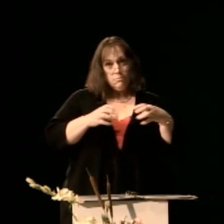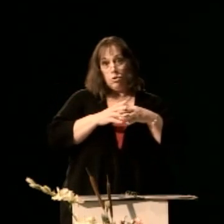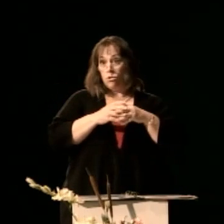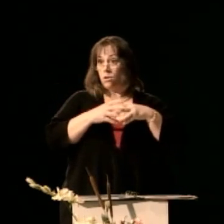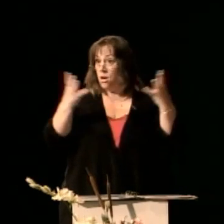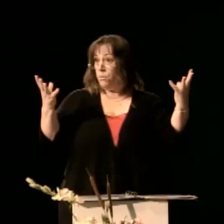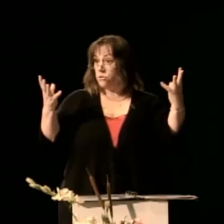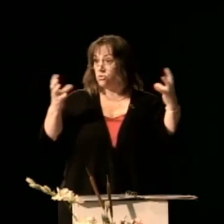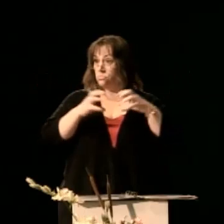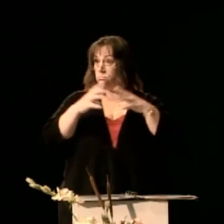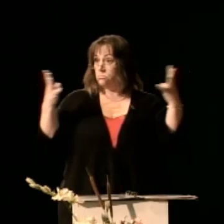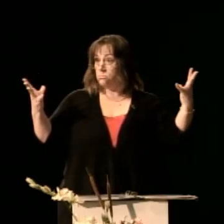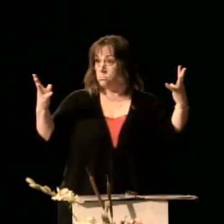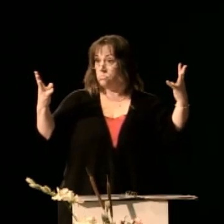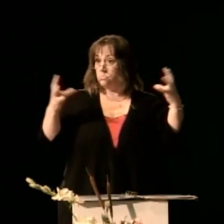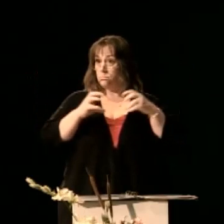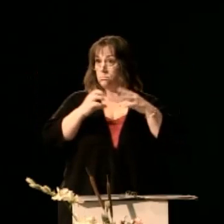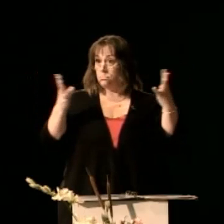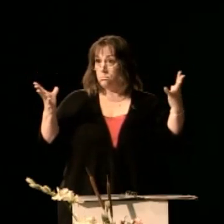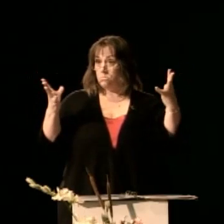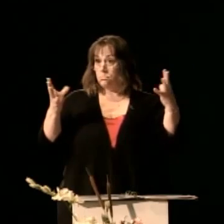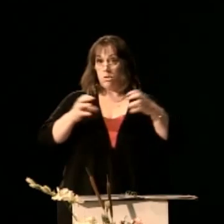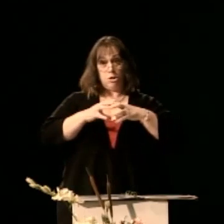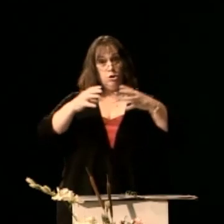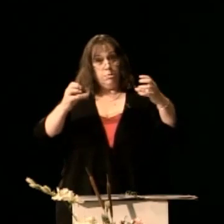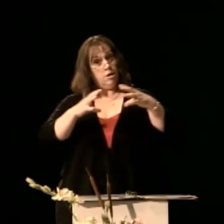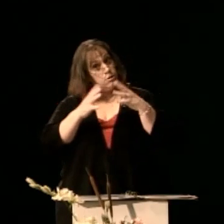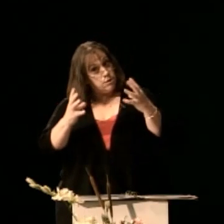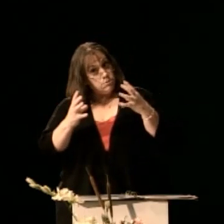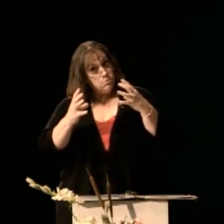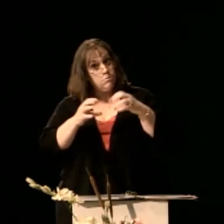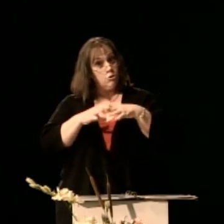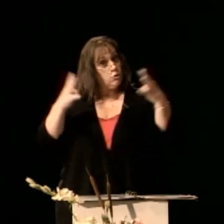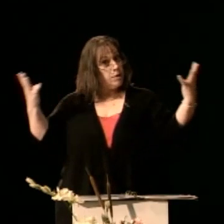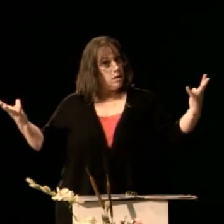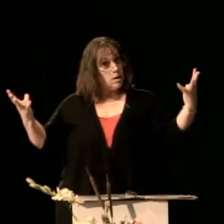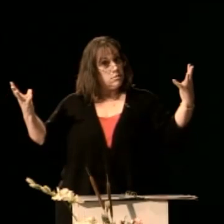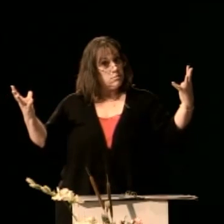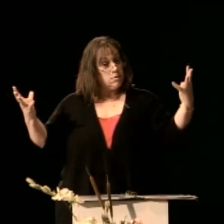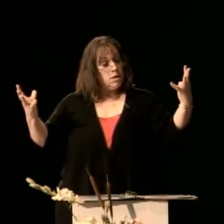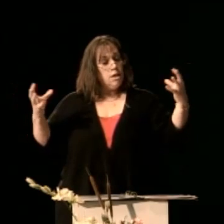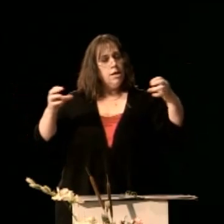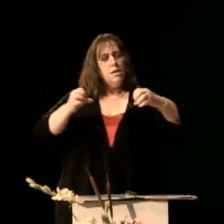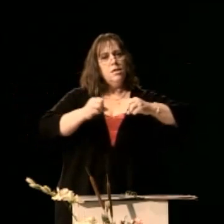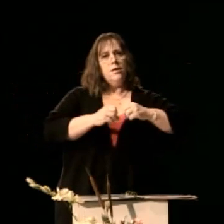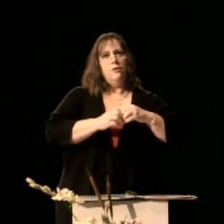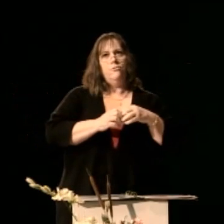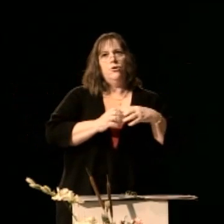Or how much? Because it could be a little or it could be a lot. If